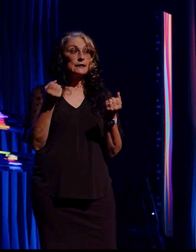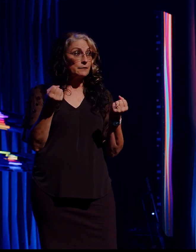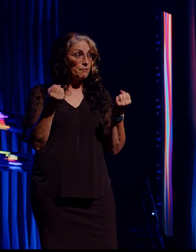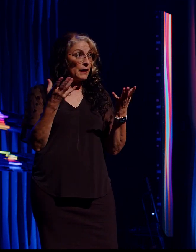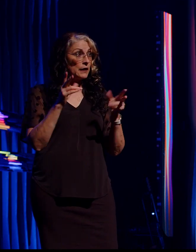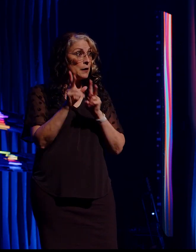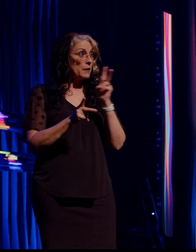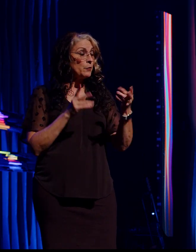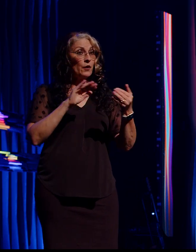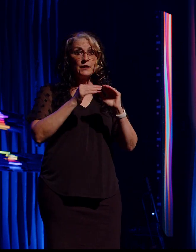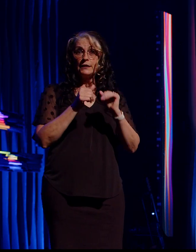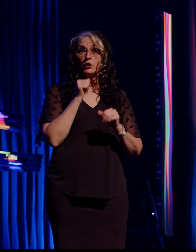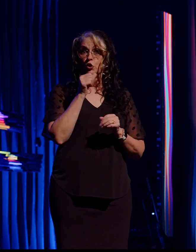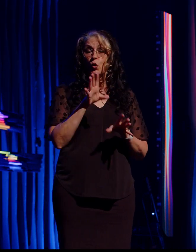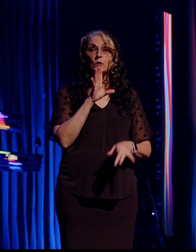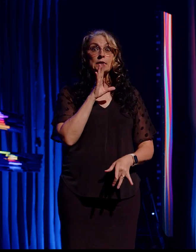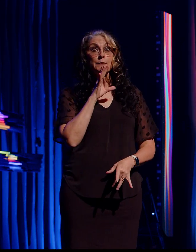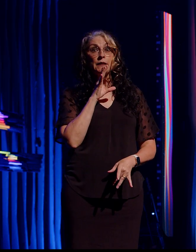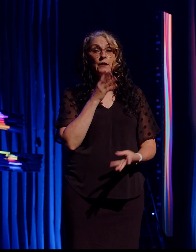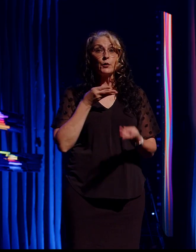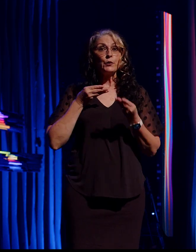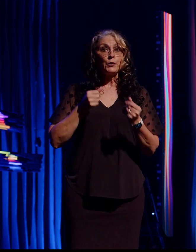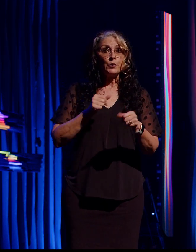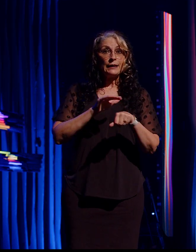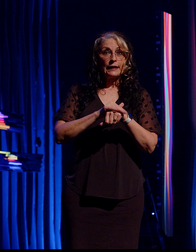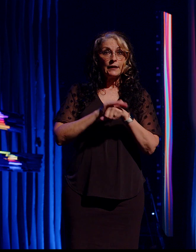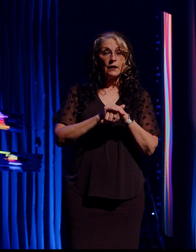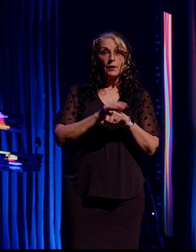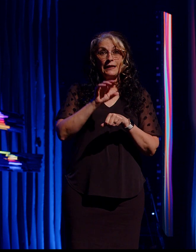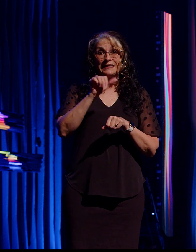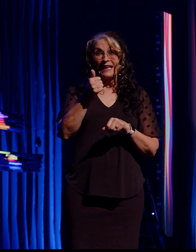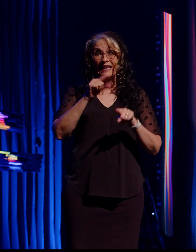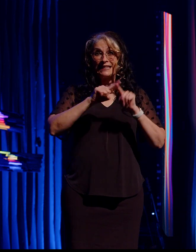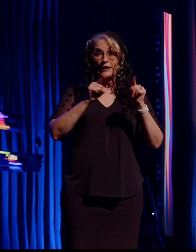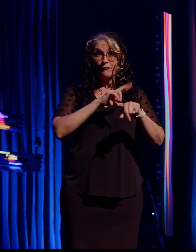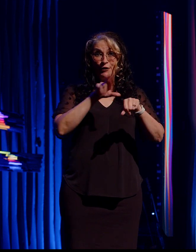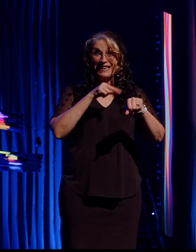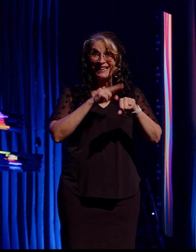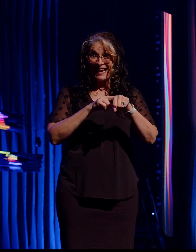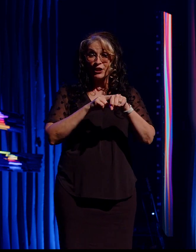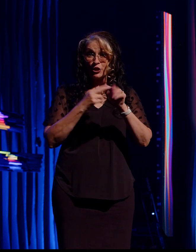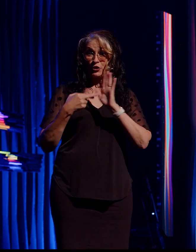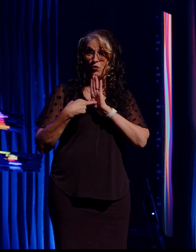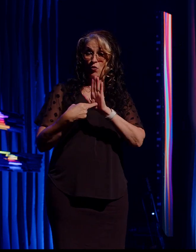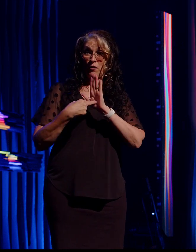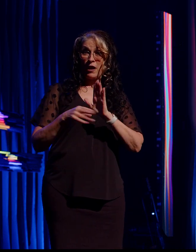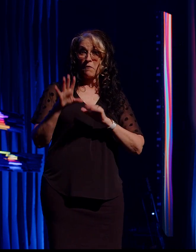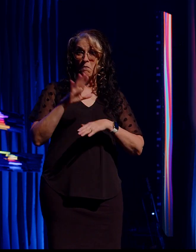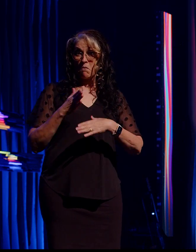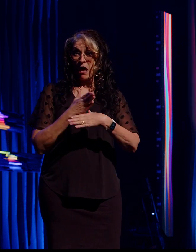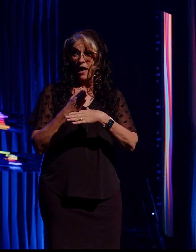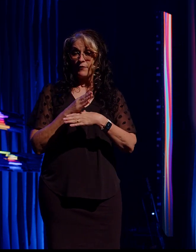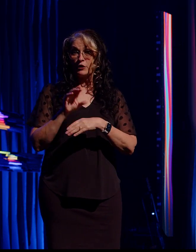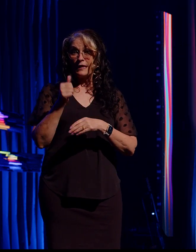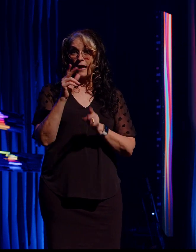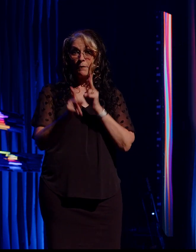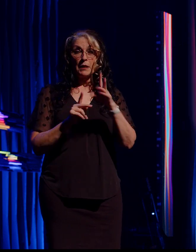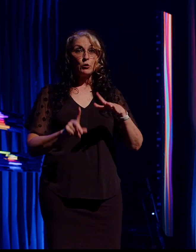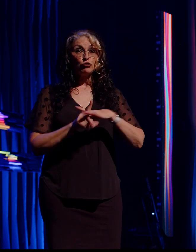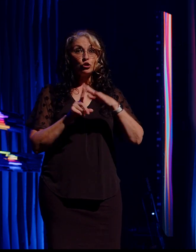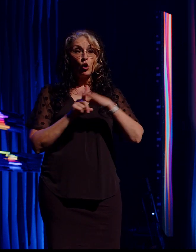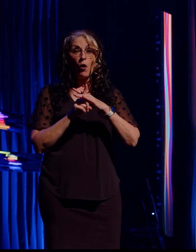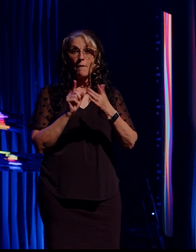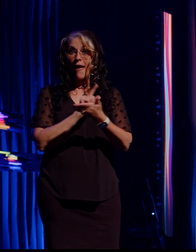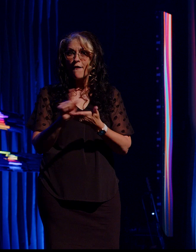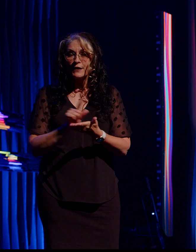people in our city who do not speak English. We've had 10 different nations represented. We have on average 10 people show up every